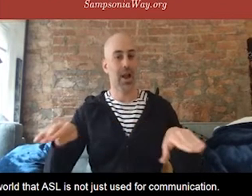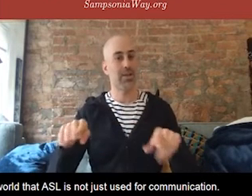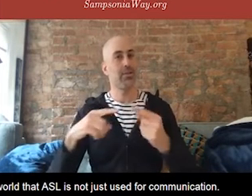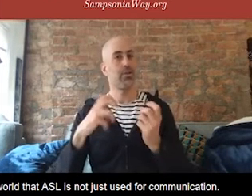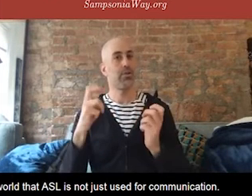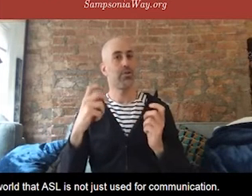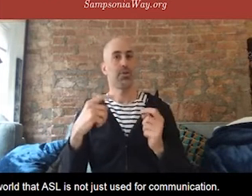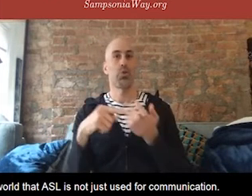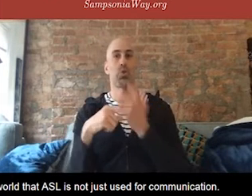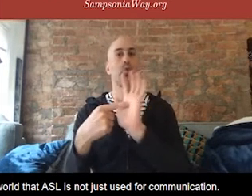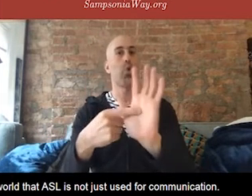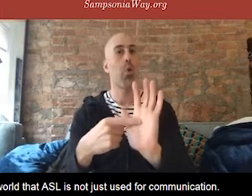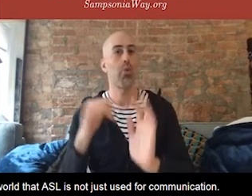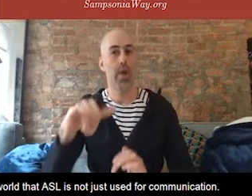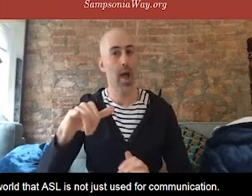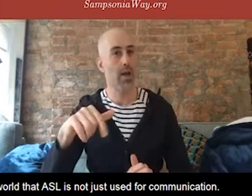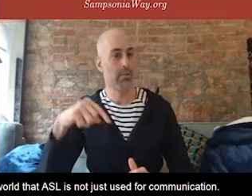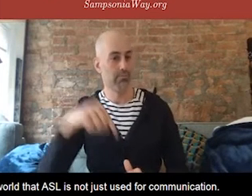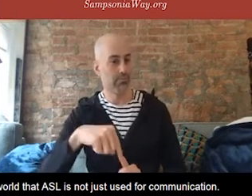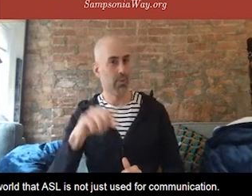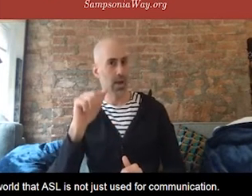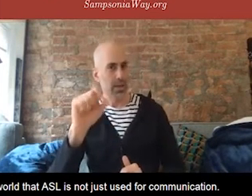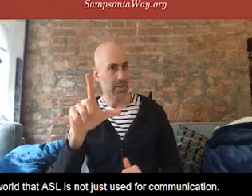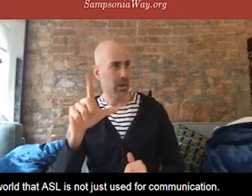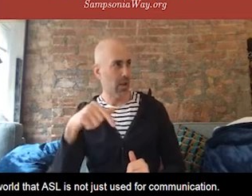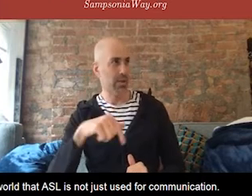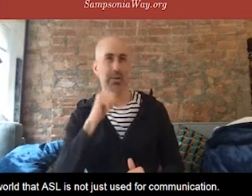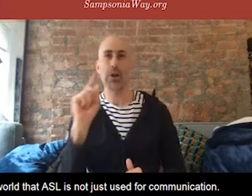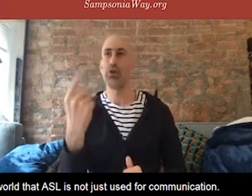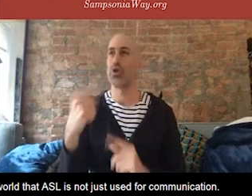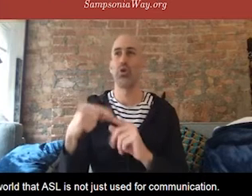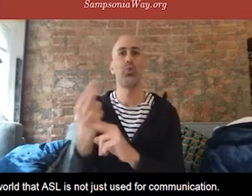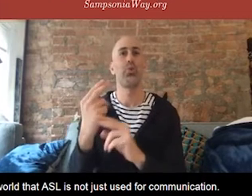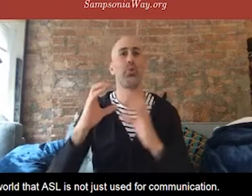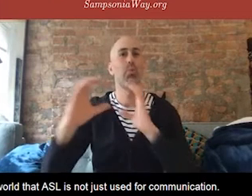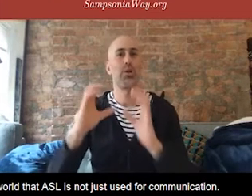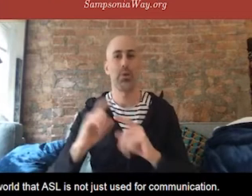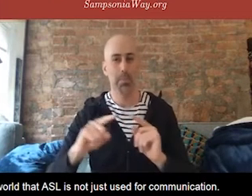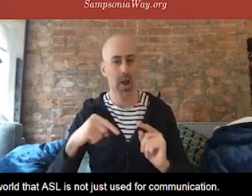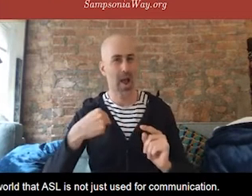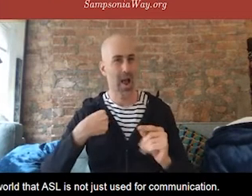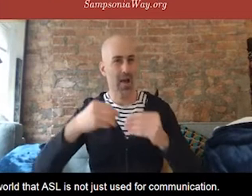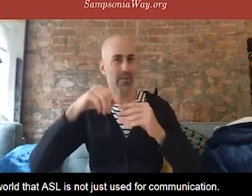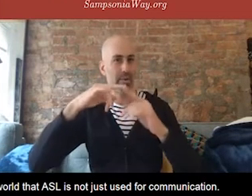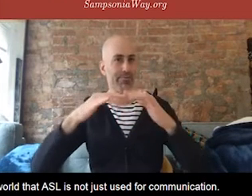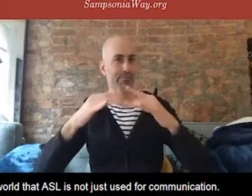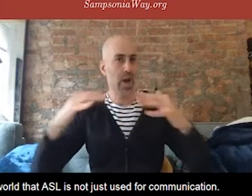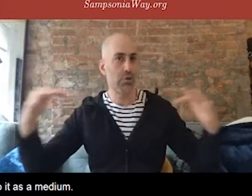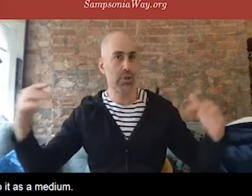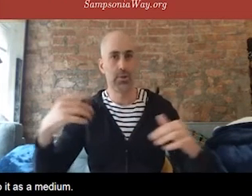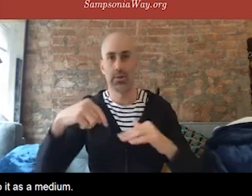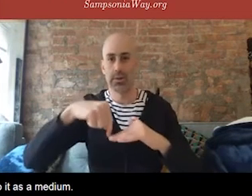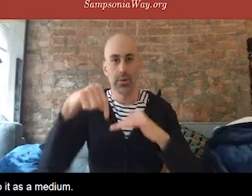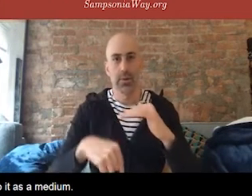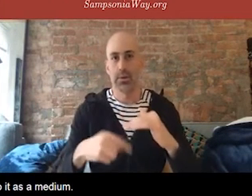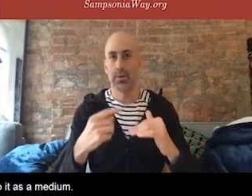And one of the goals of ASL Slam is to show the world that ASL is not just used for communication,